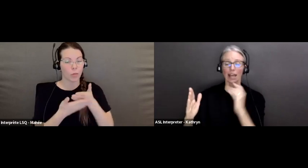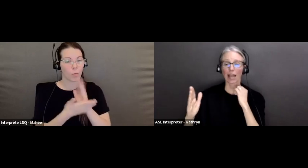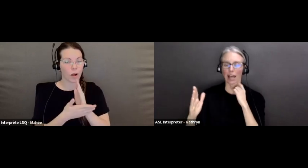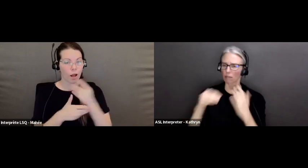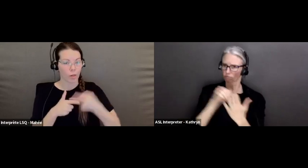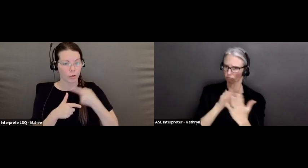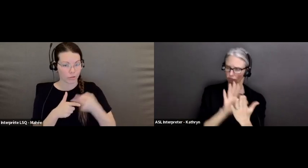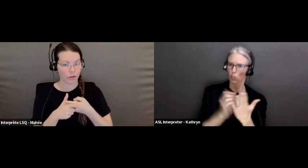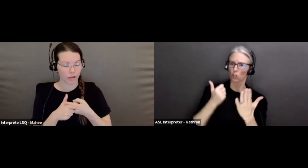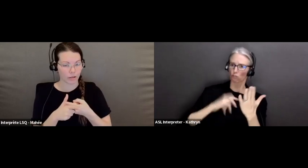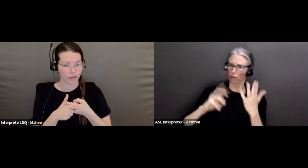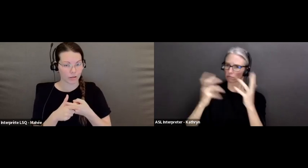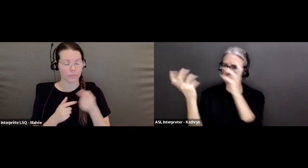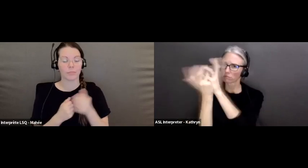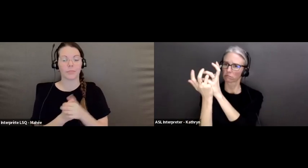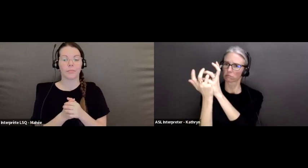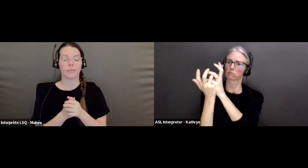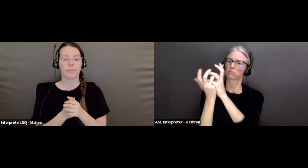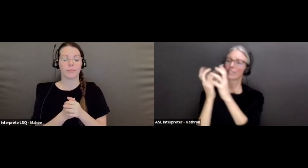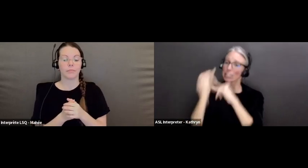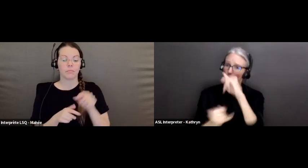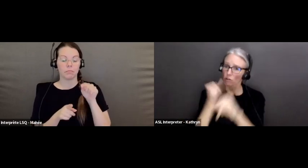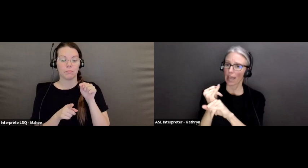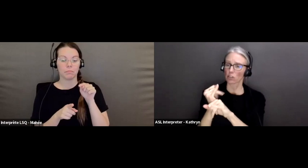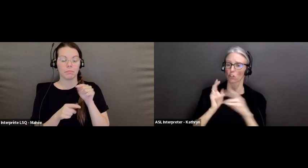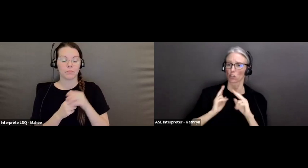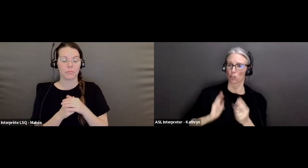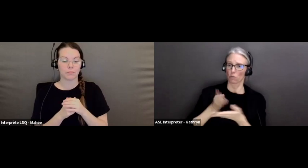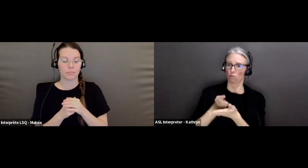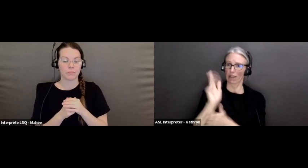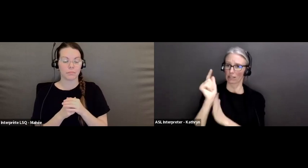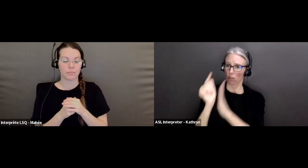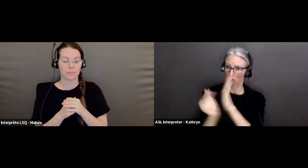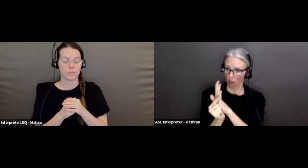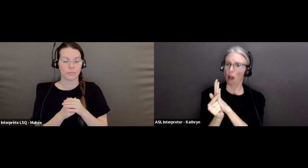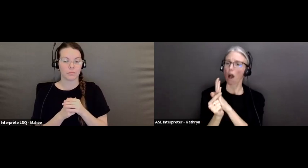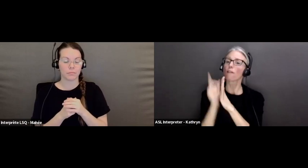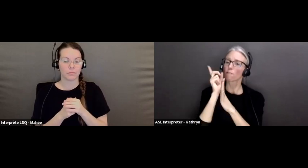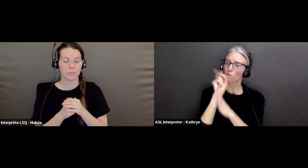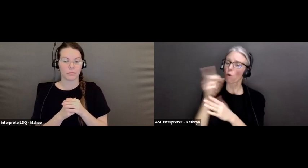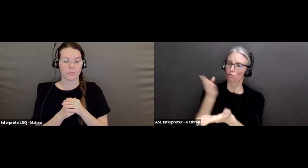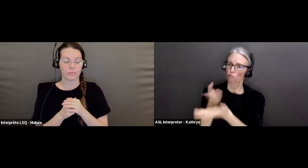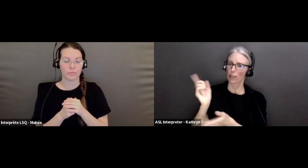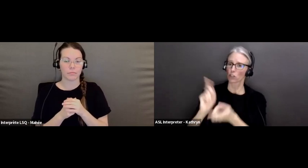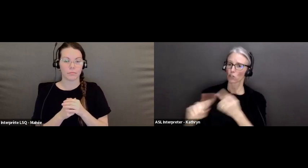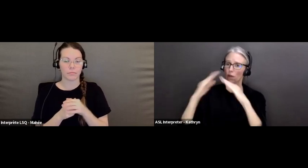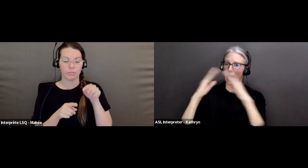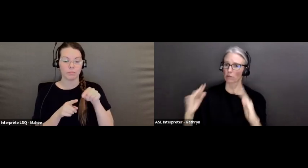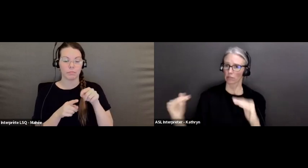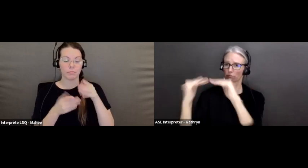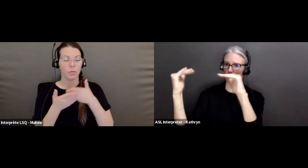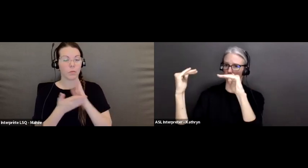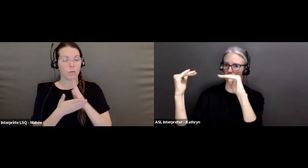law and the federal recognition of the right to adequate housing. It's also recognized